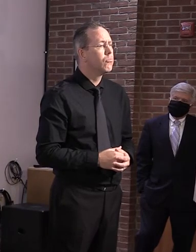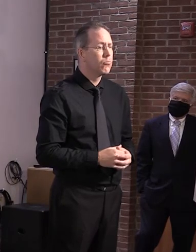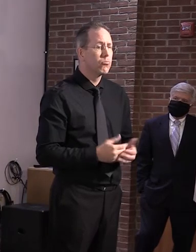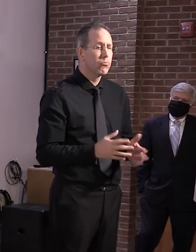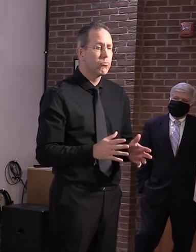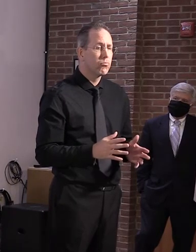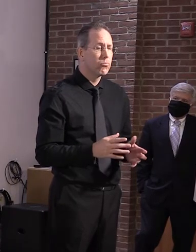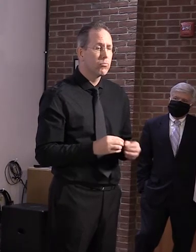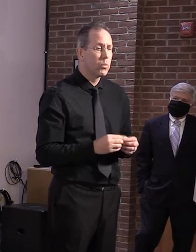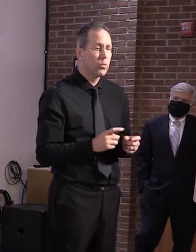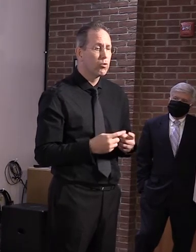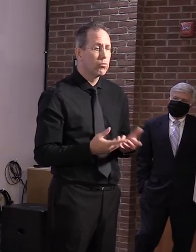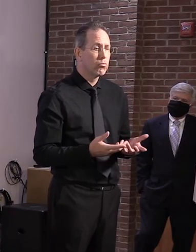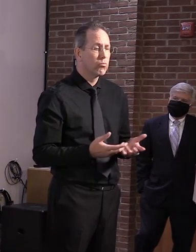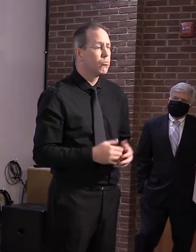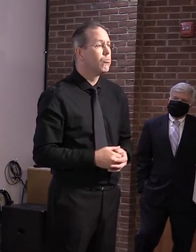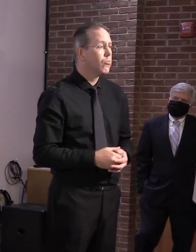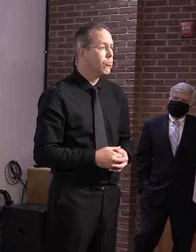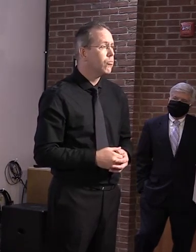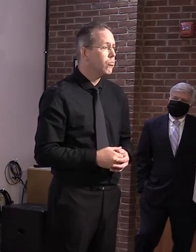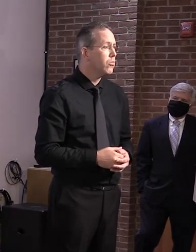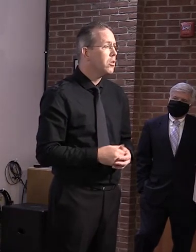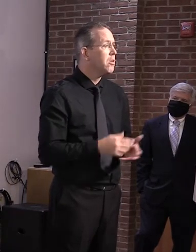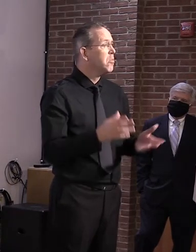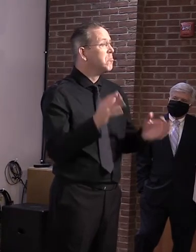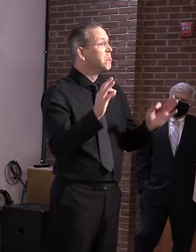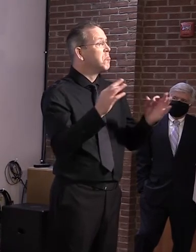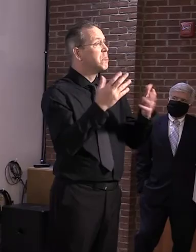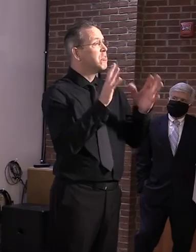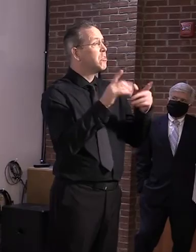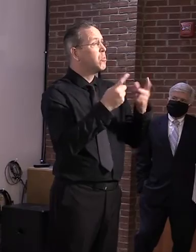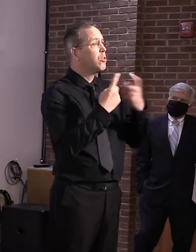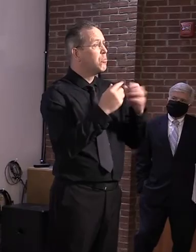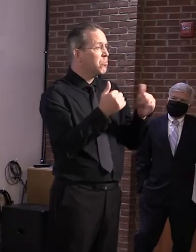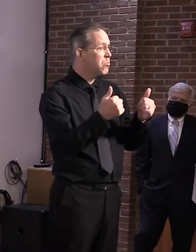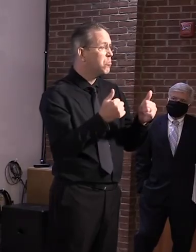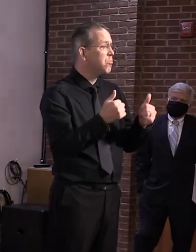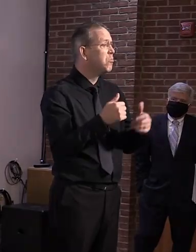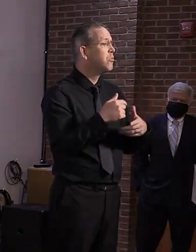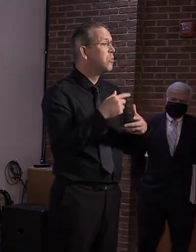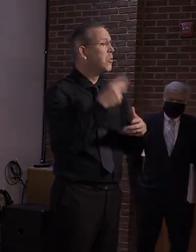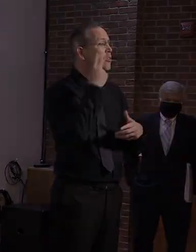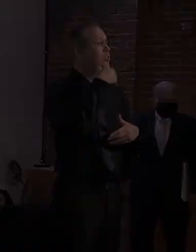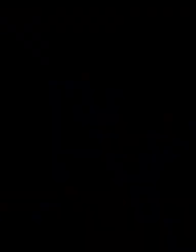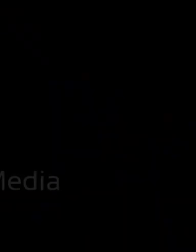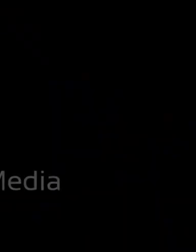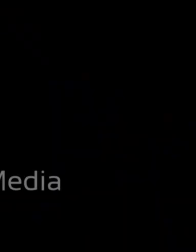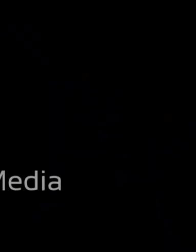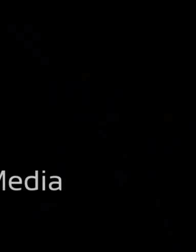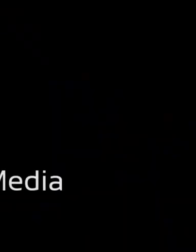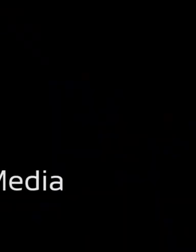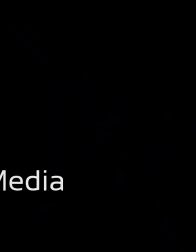That does it for today. Appreciate everyone tuning in, and we'll be back on Friday. Thank you.